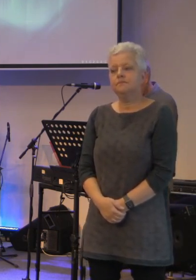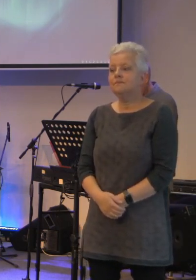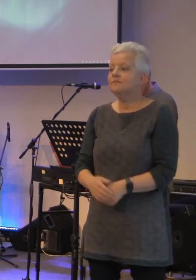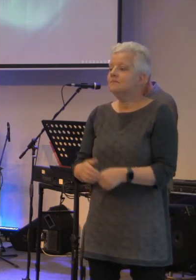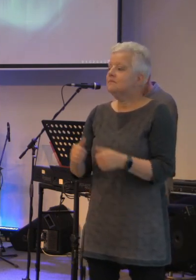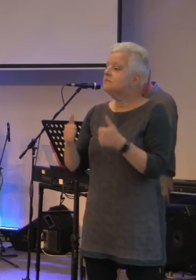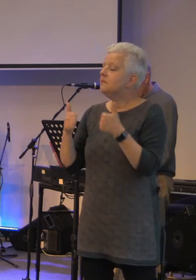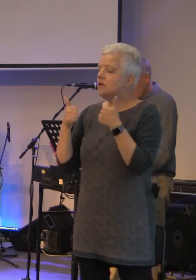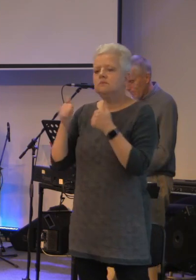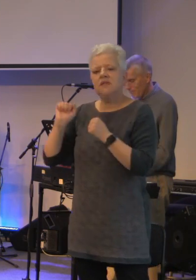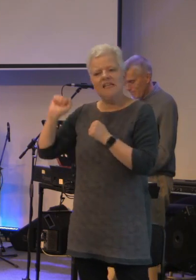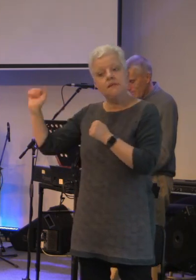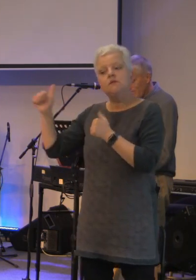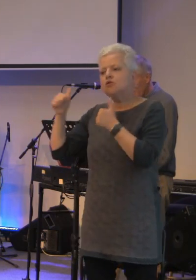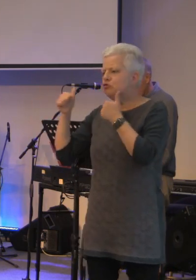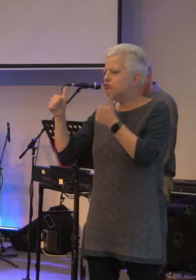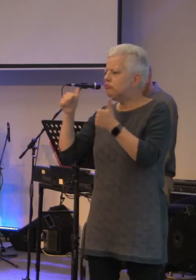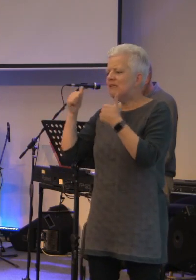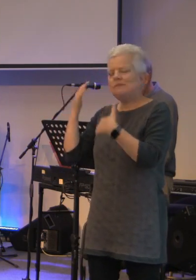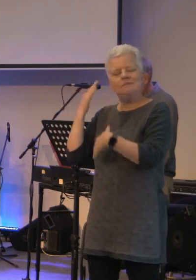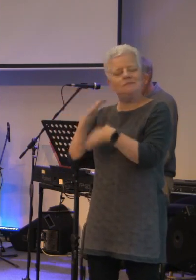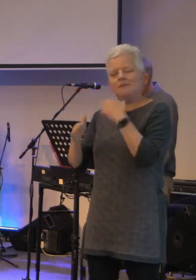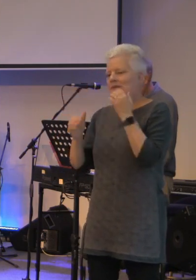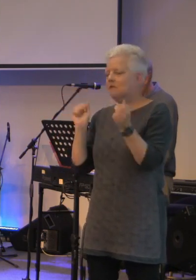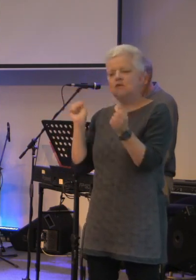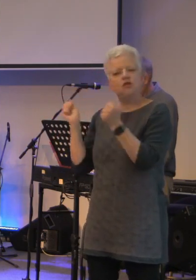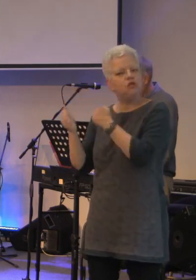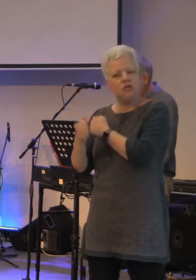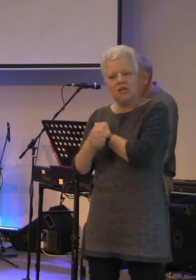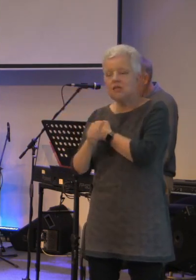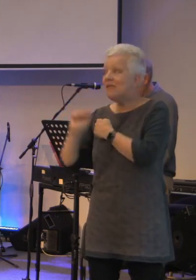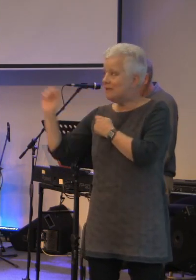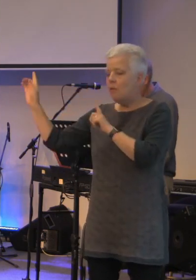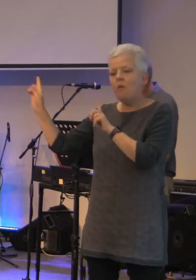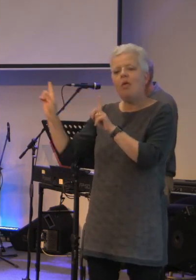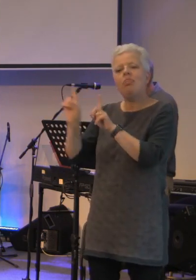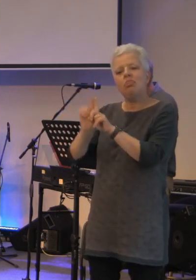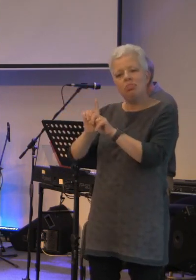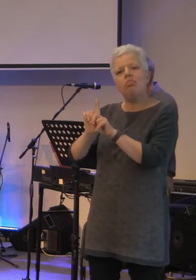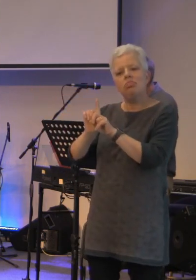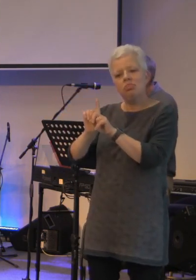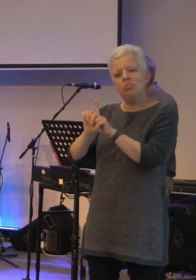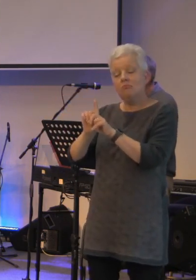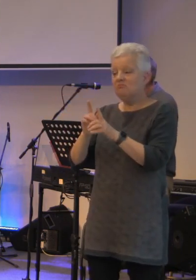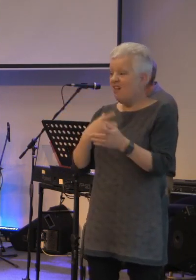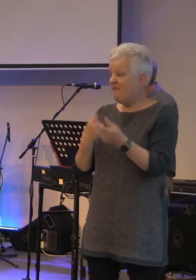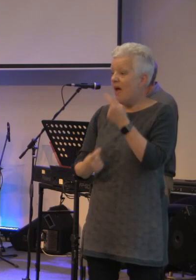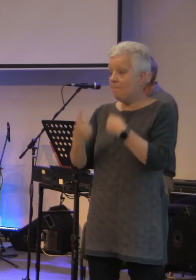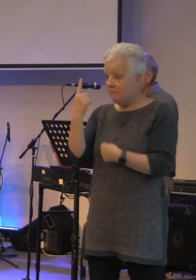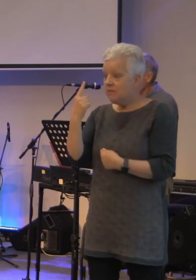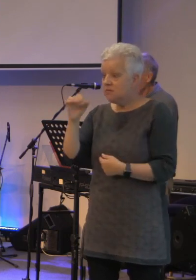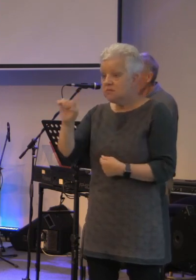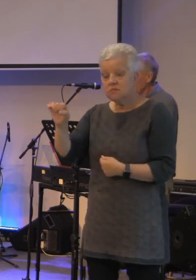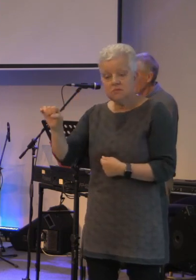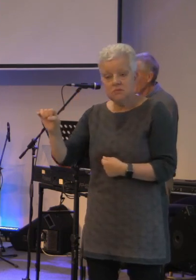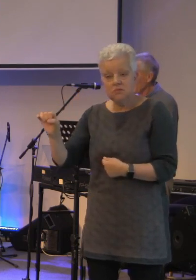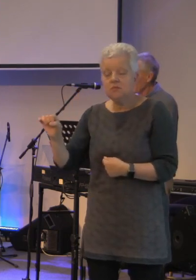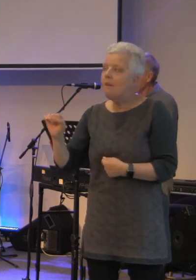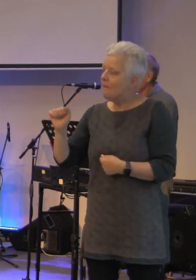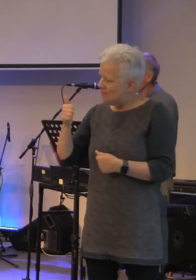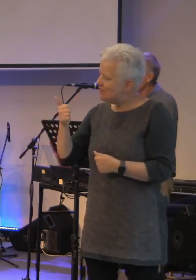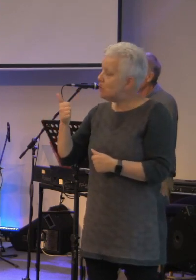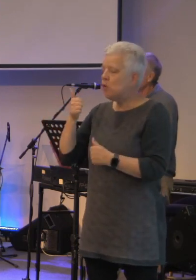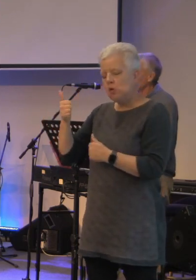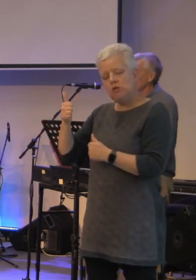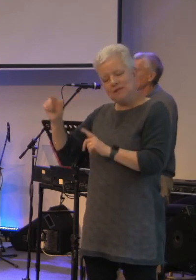His goodness never changes, and He's with us. And life happens around us, but His